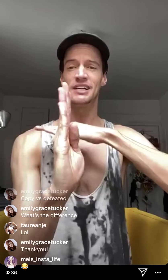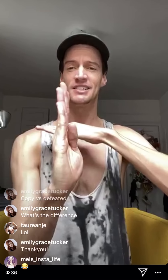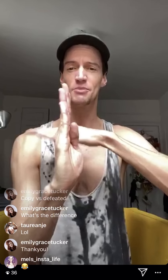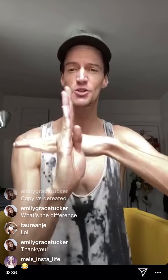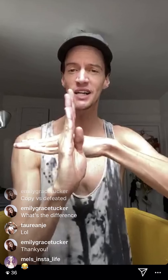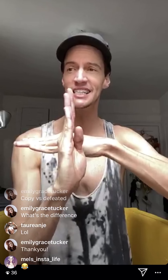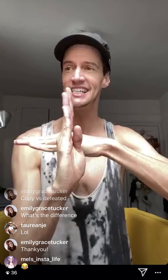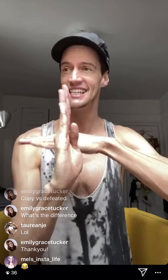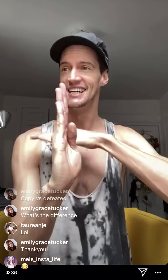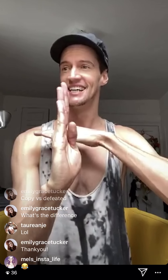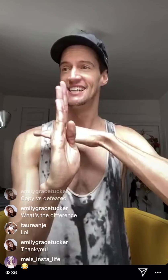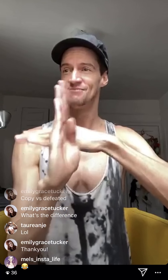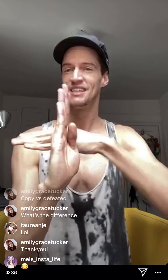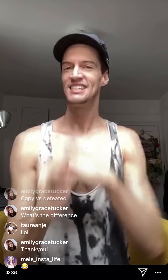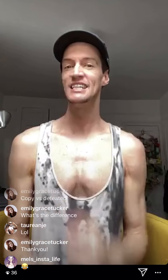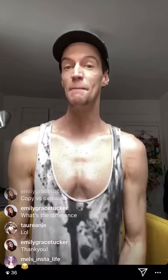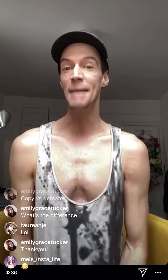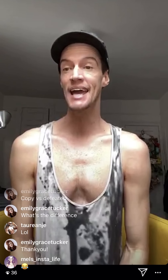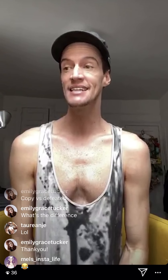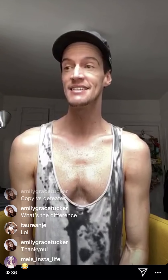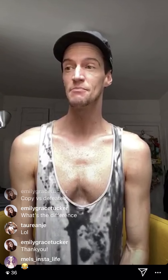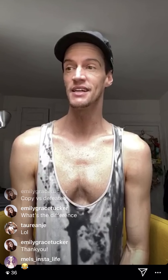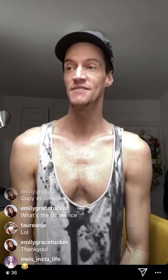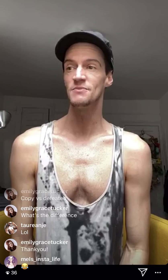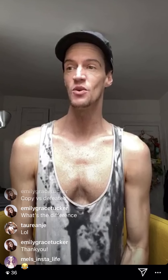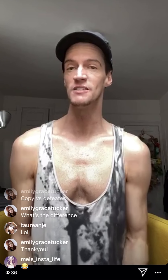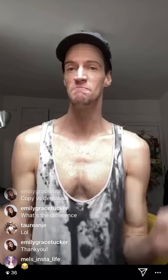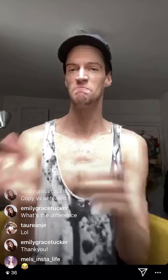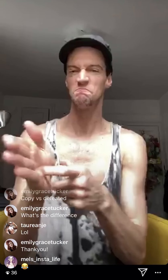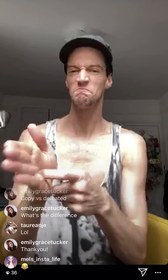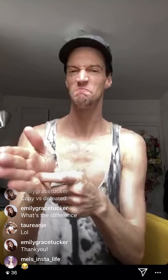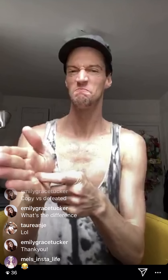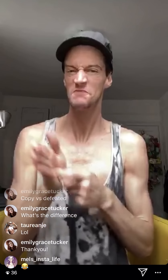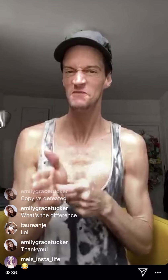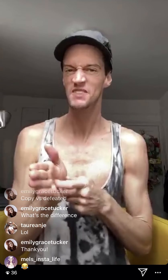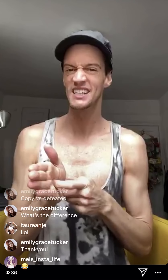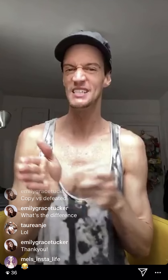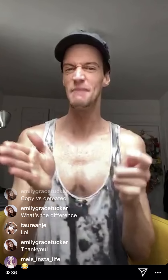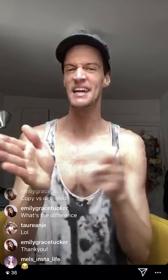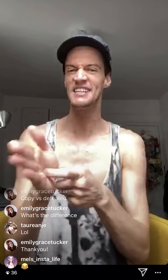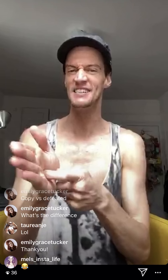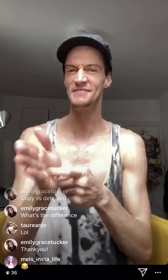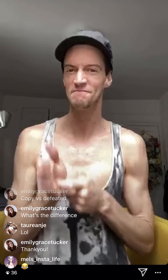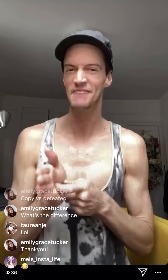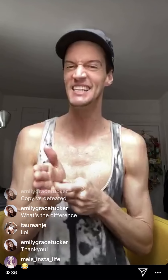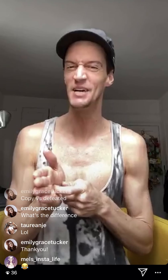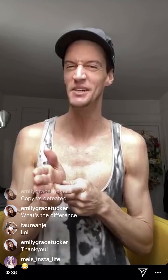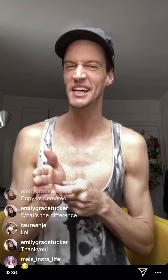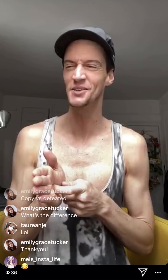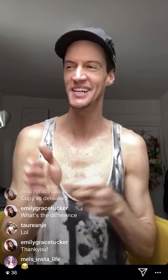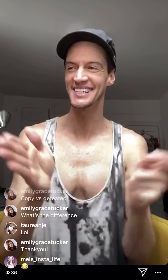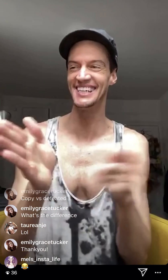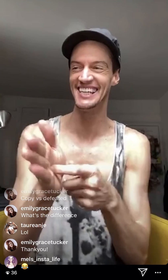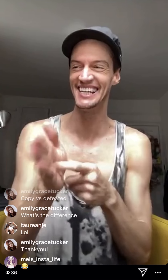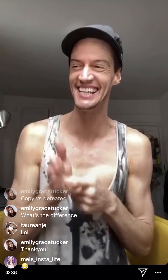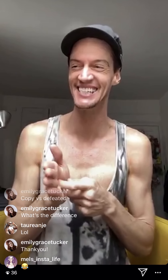It's obstructed. To demand something of someone. demand. I did that one kind of quick. To